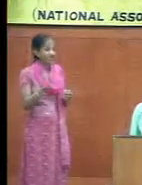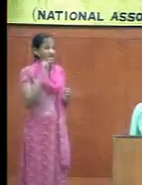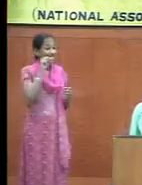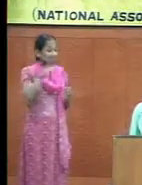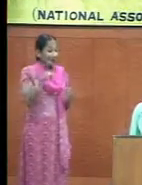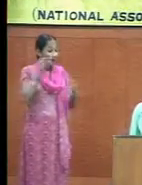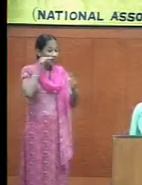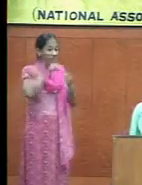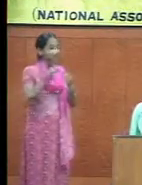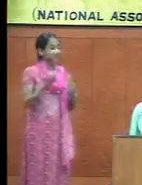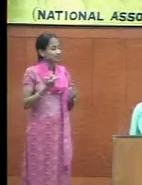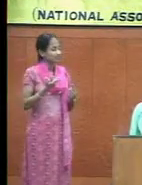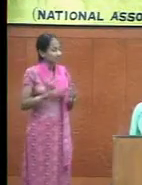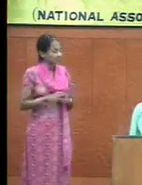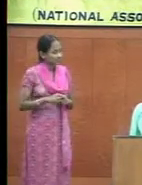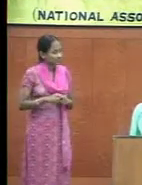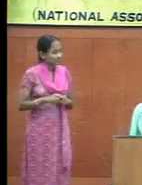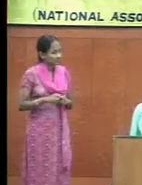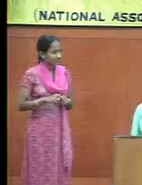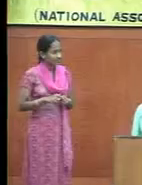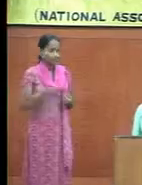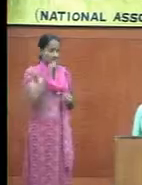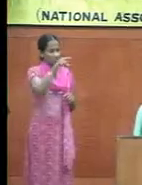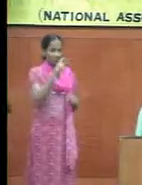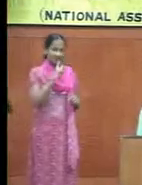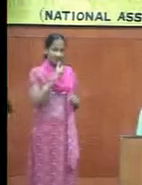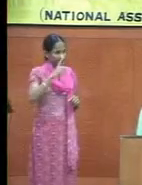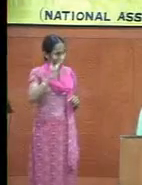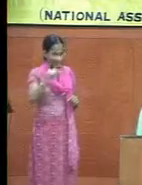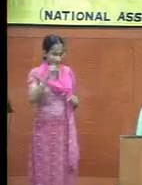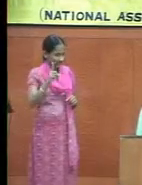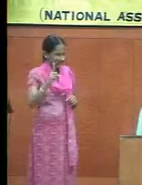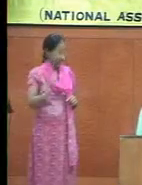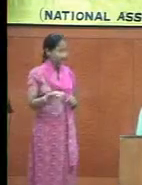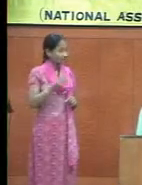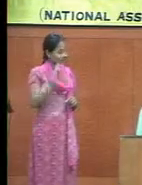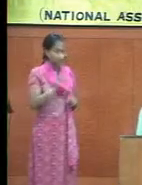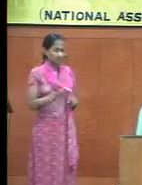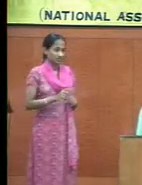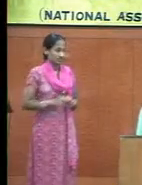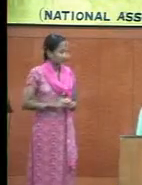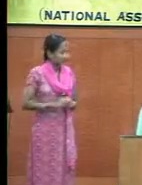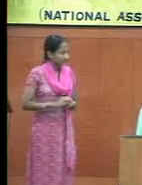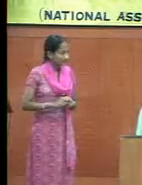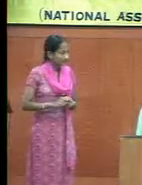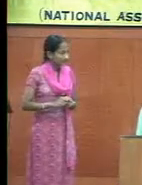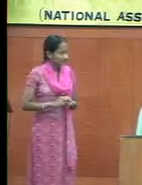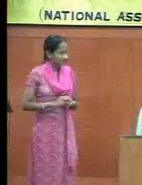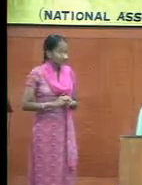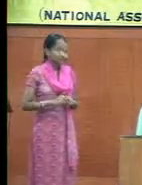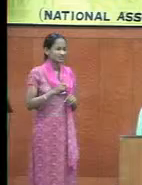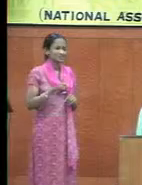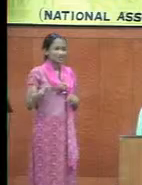point is that what you're saying is correct. That's the way it should be. Unfortunately, it's